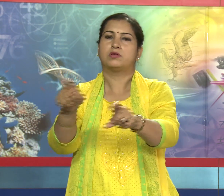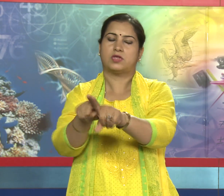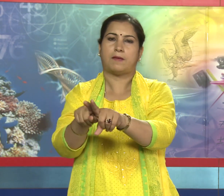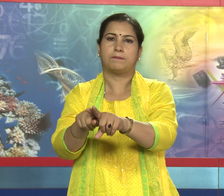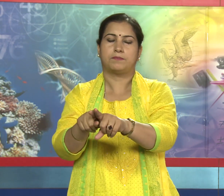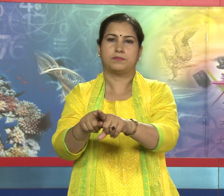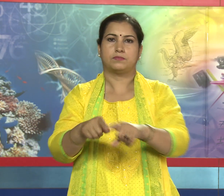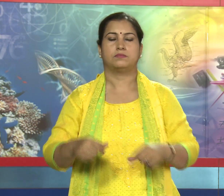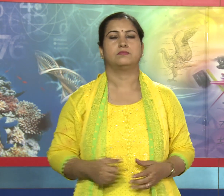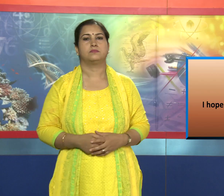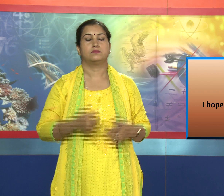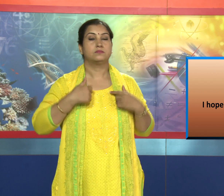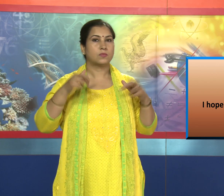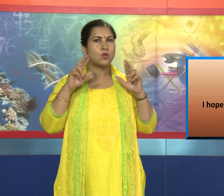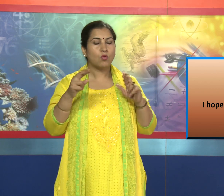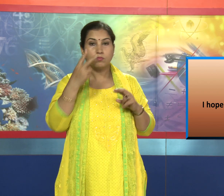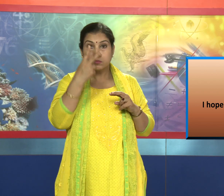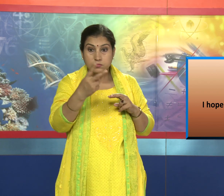I hope you understood it well.